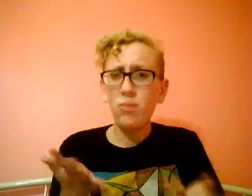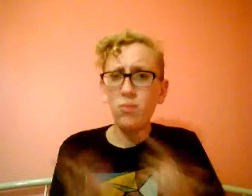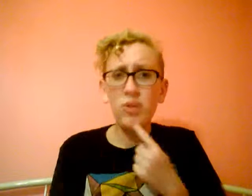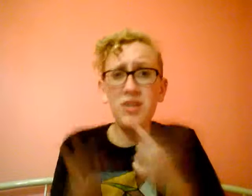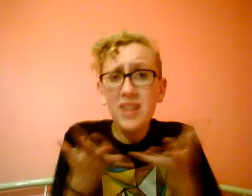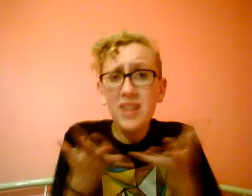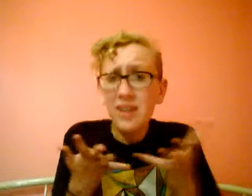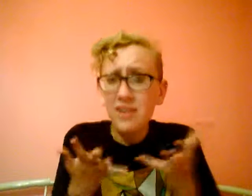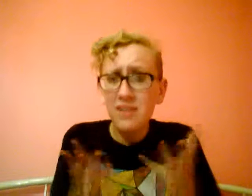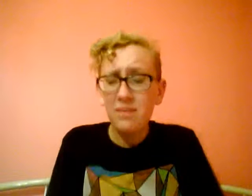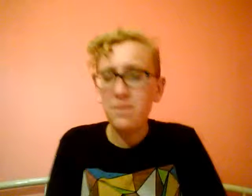What'd you say?